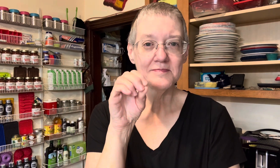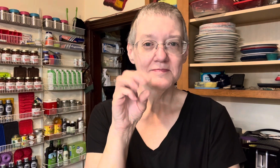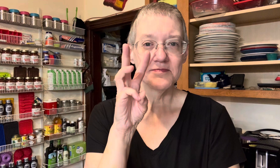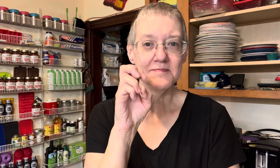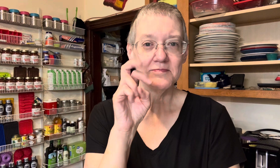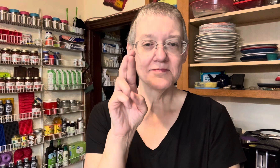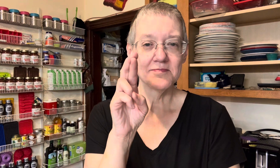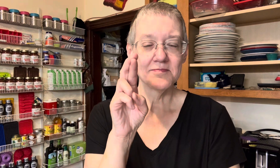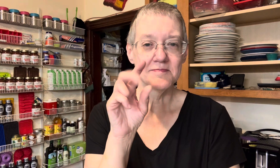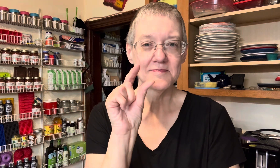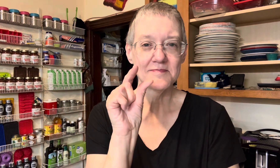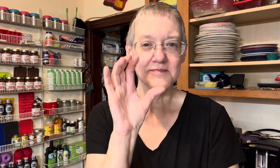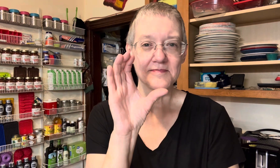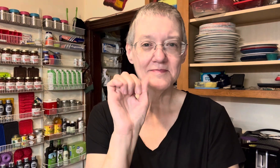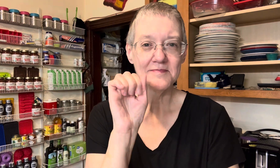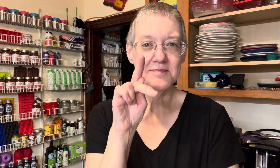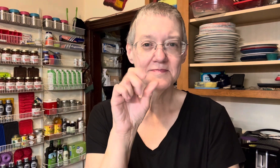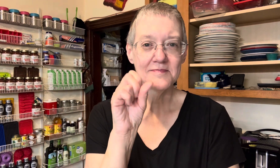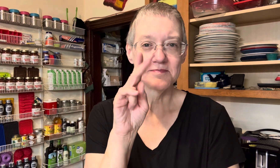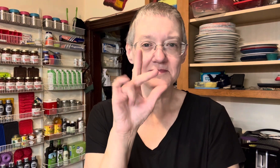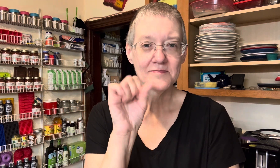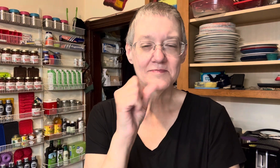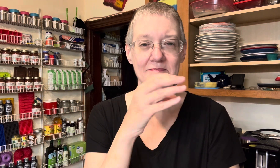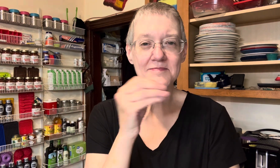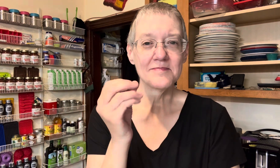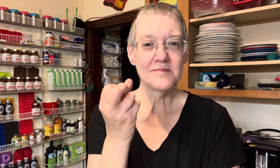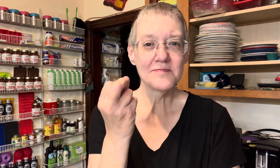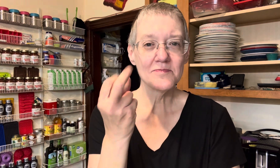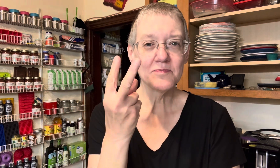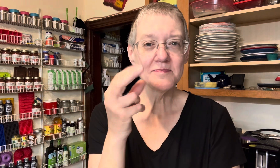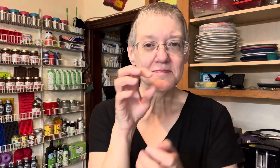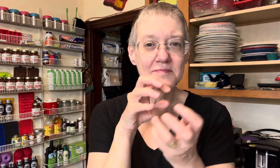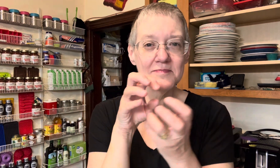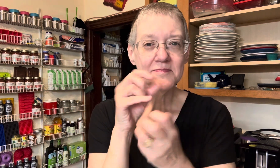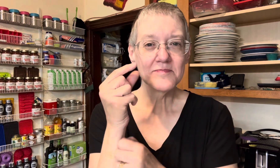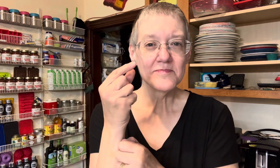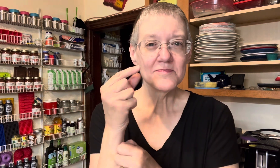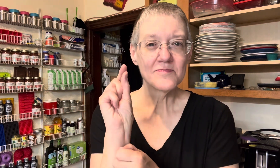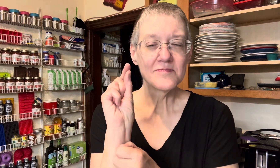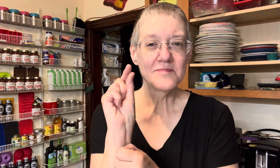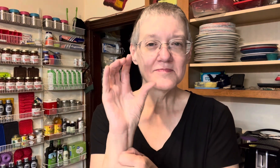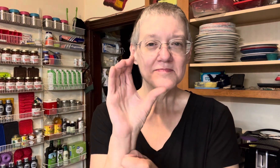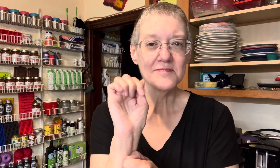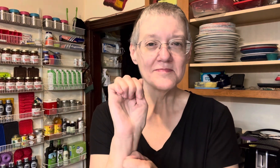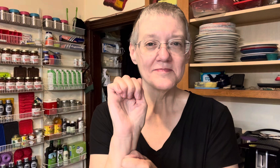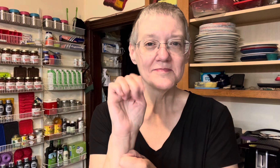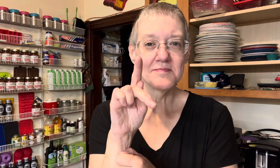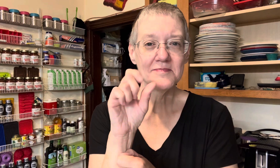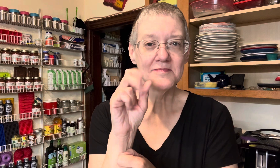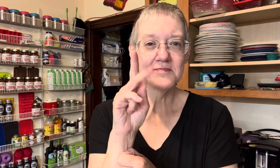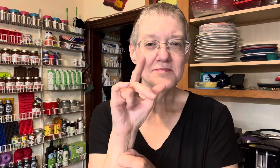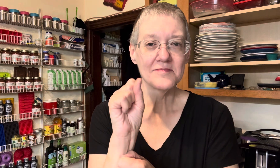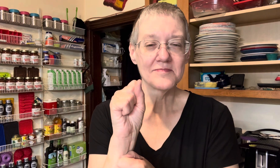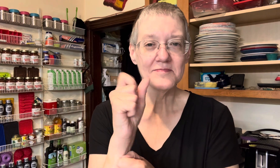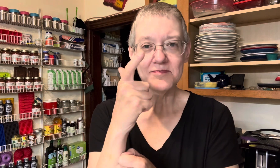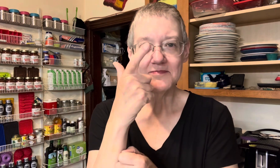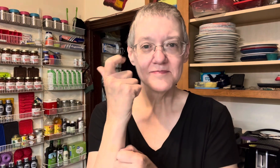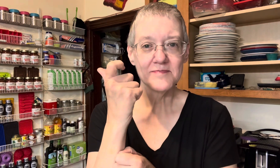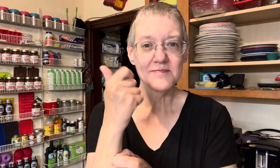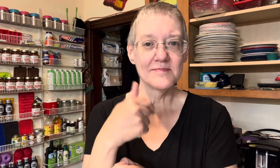12 beetroot powder capsules, 12 mixed greens capsules, because